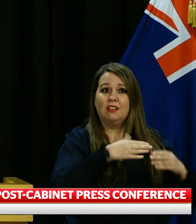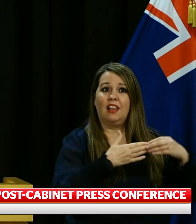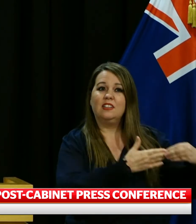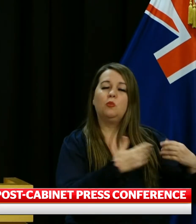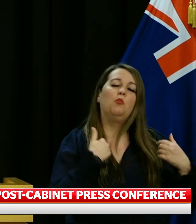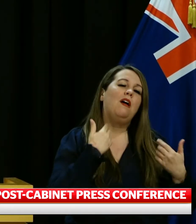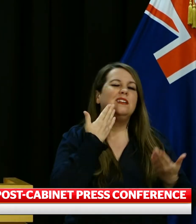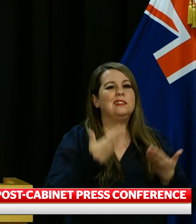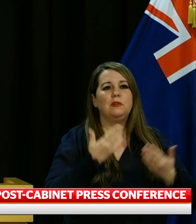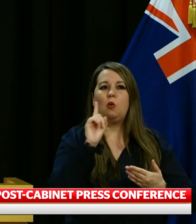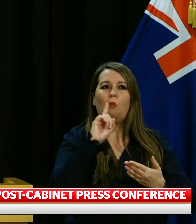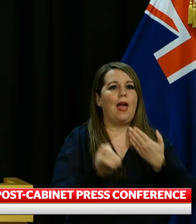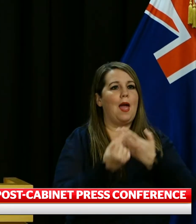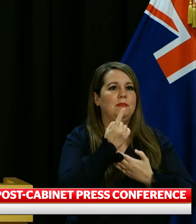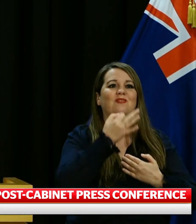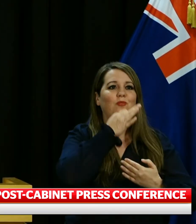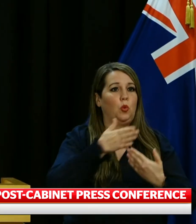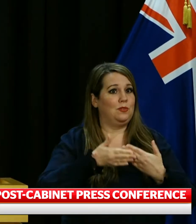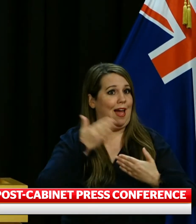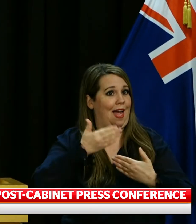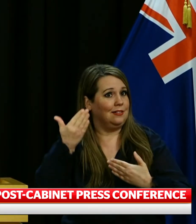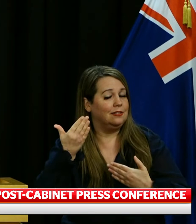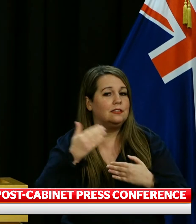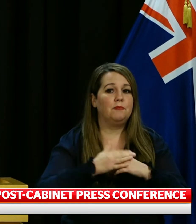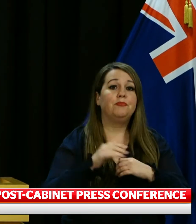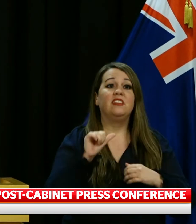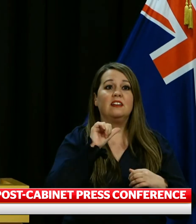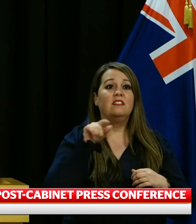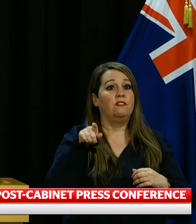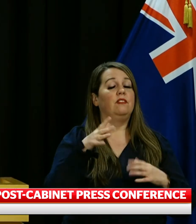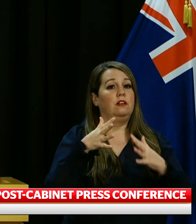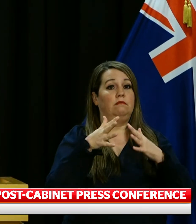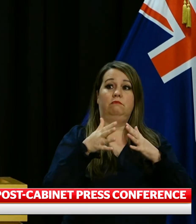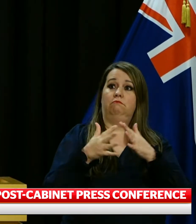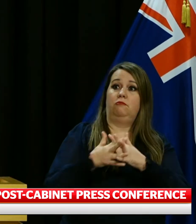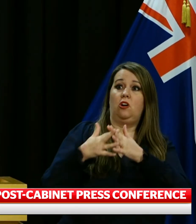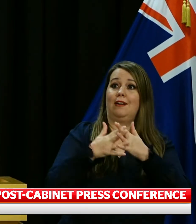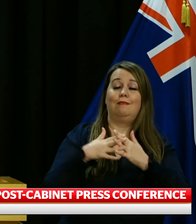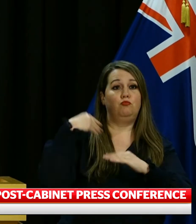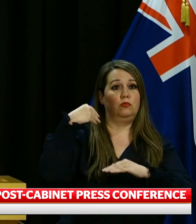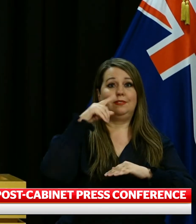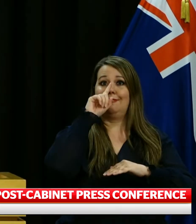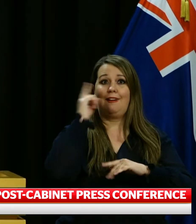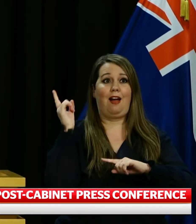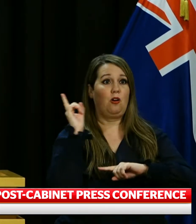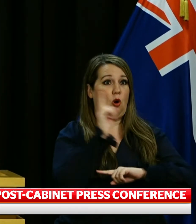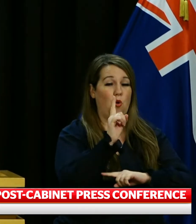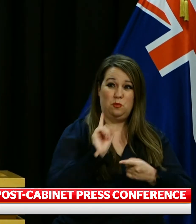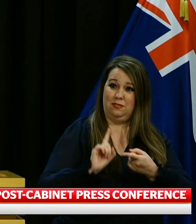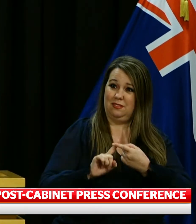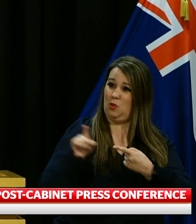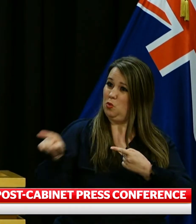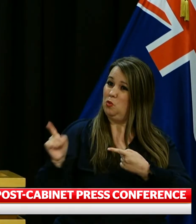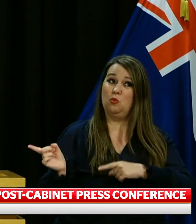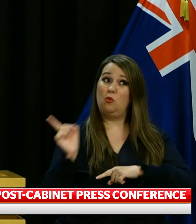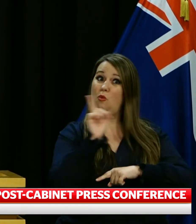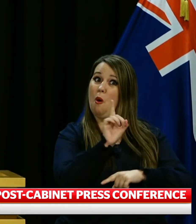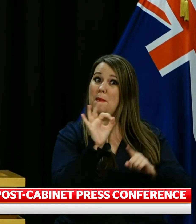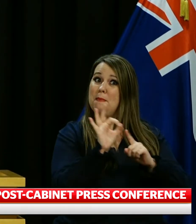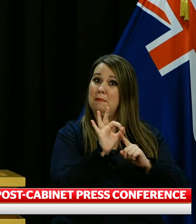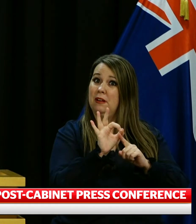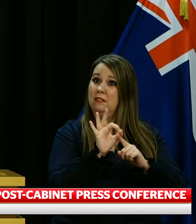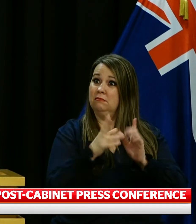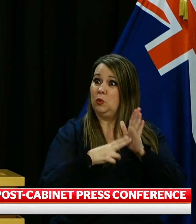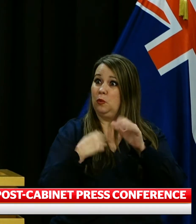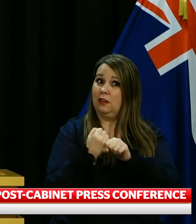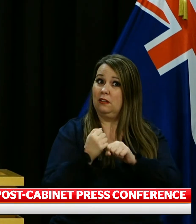the next few days. If the US president was unable to attend, would you still intend to go to Papua New Guinea? I